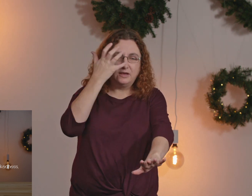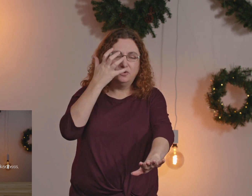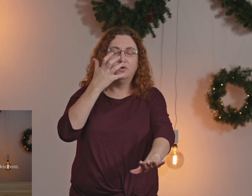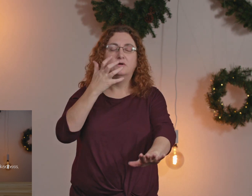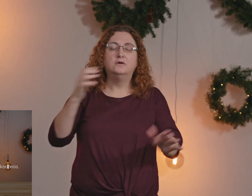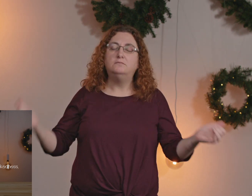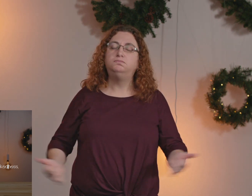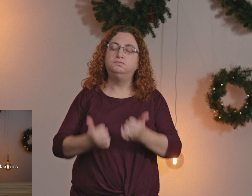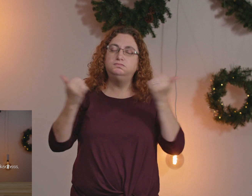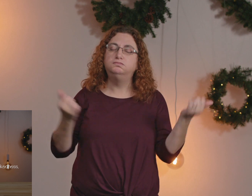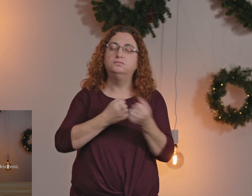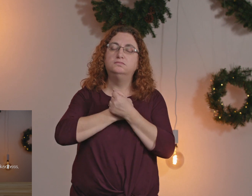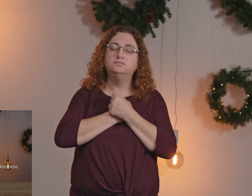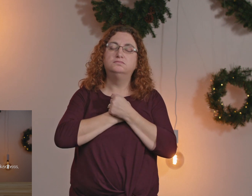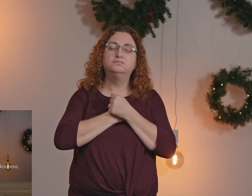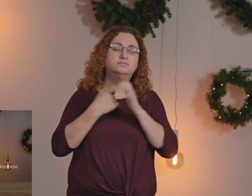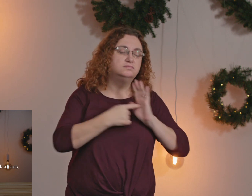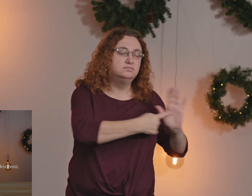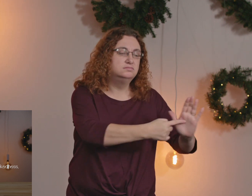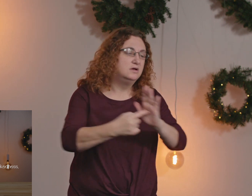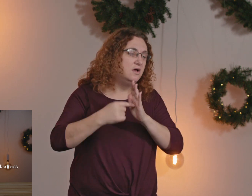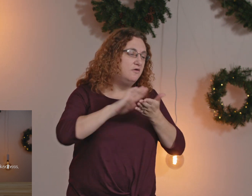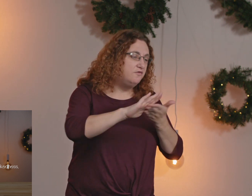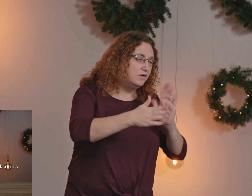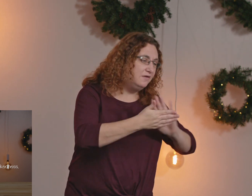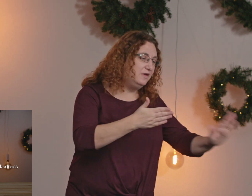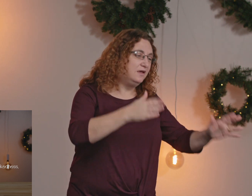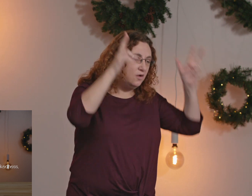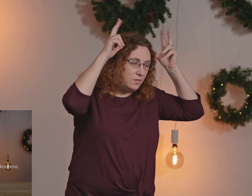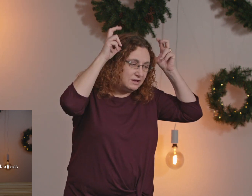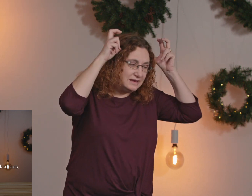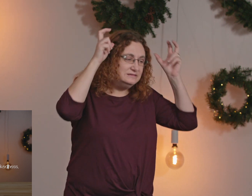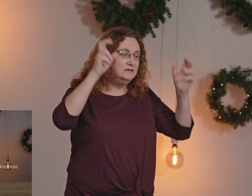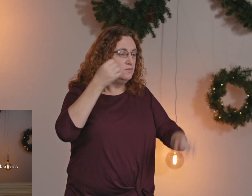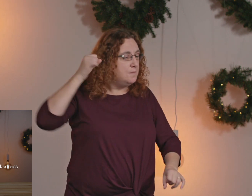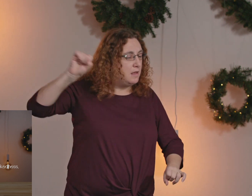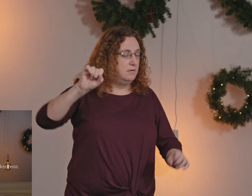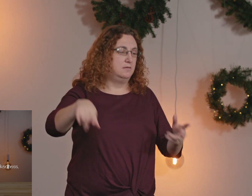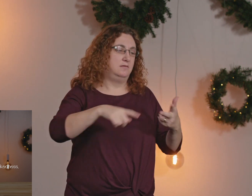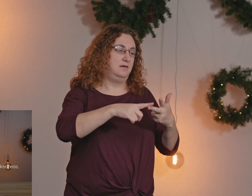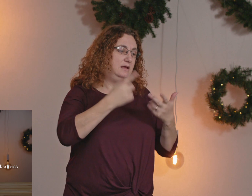faithfulness, maintaining love to thousands, and forgiving wickedness, rebellion, and sin.